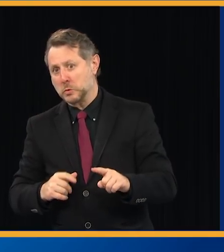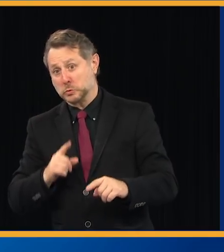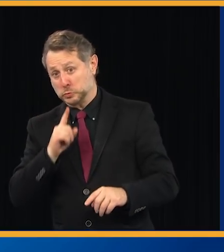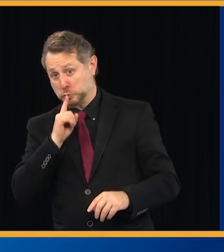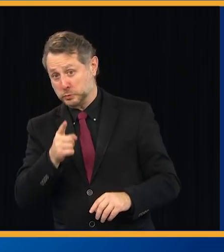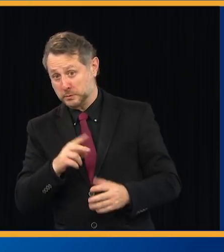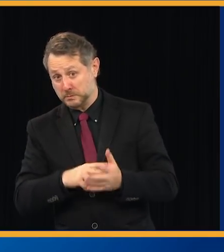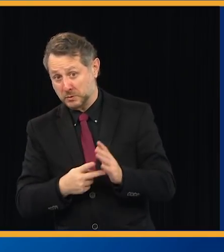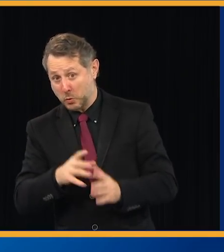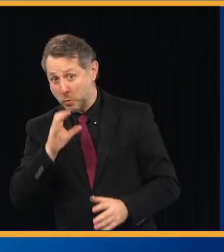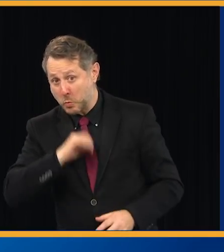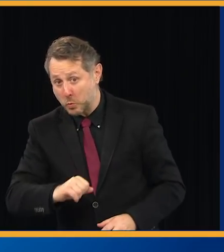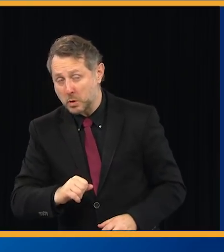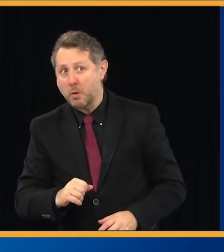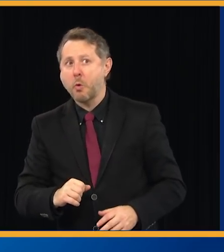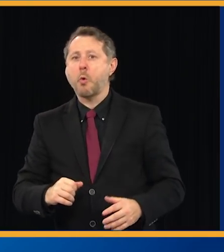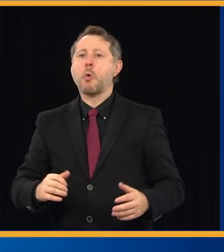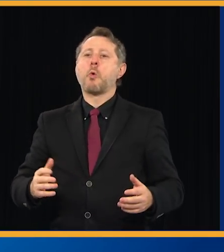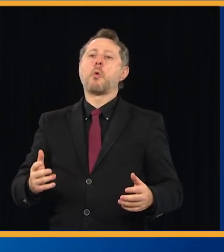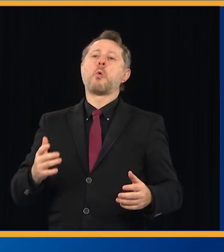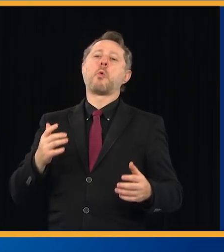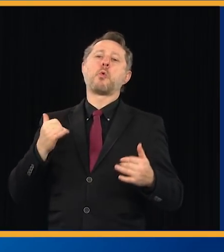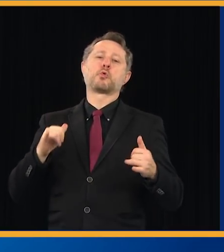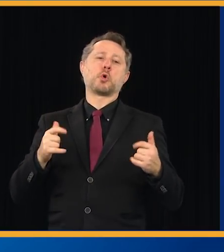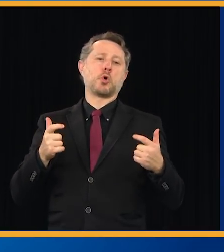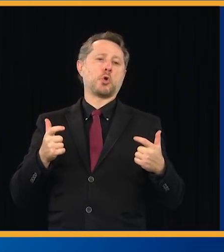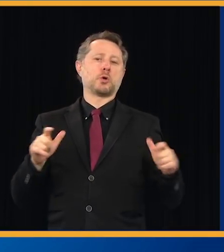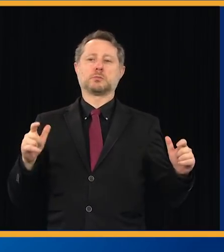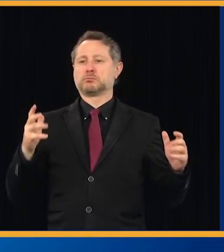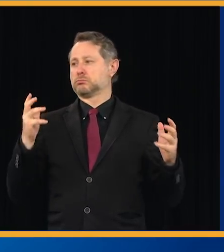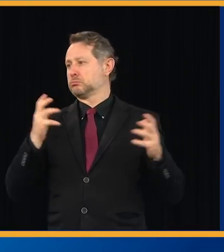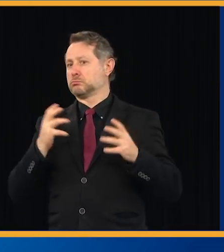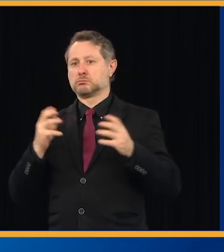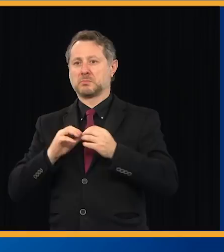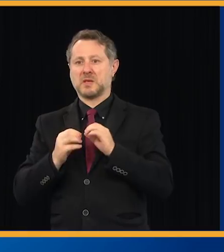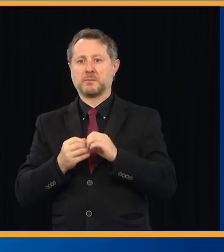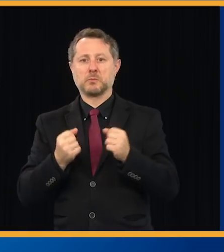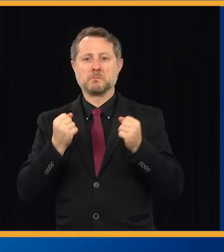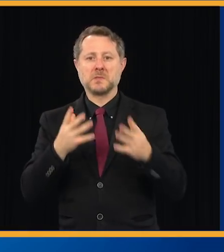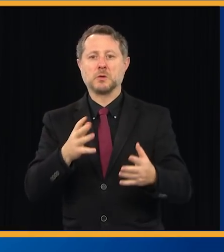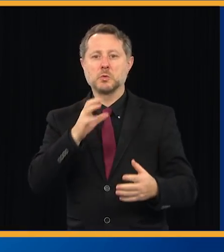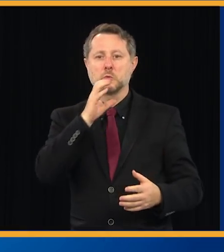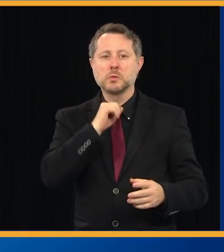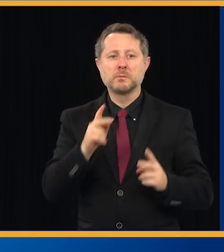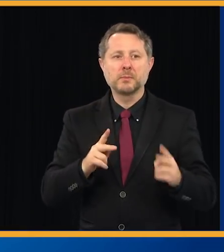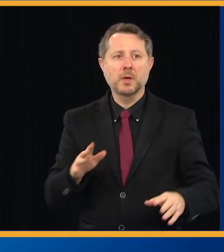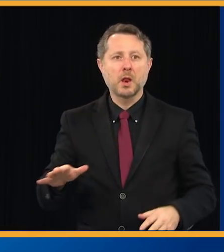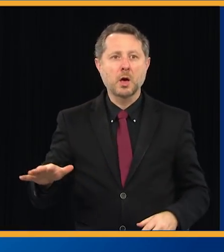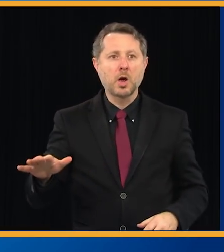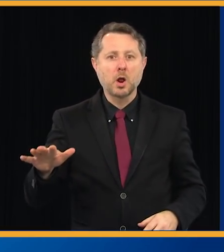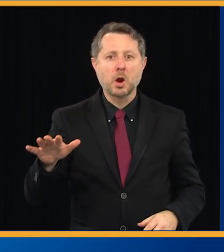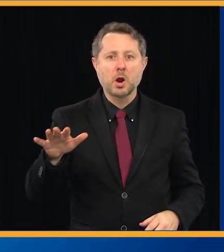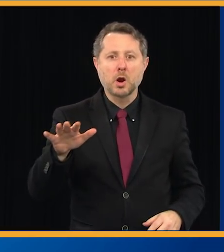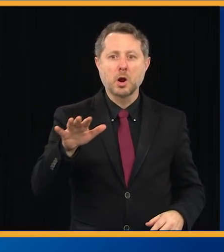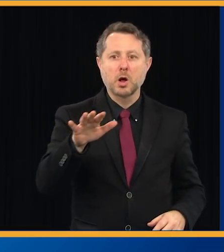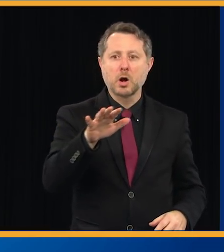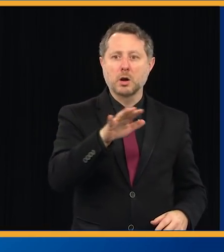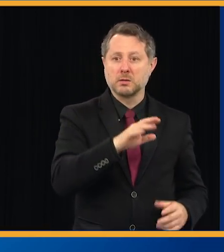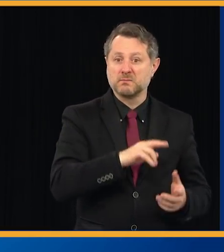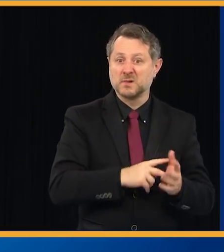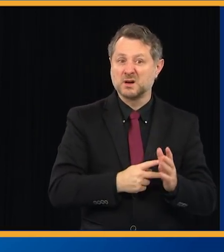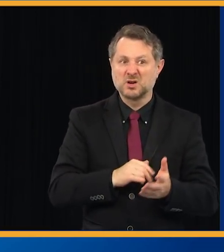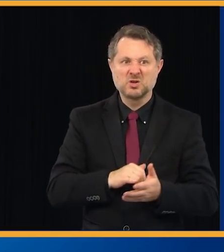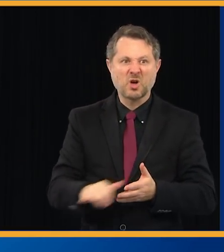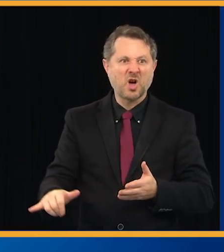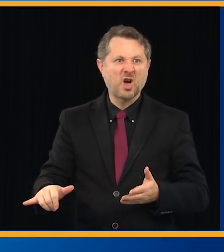then that's a large number of us old folk in this state,